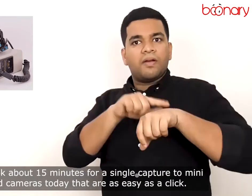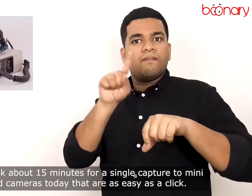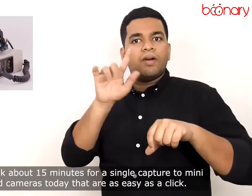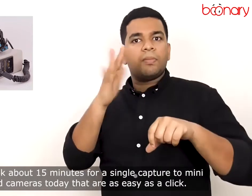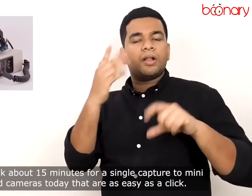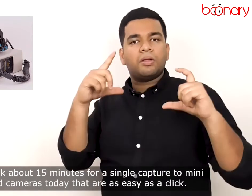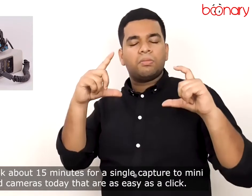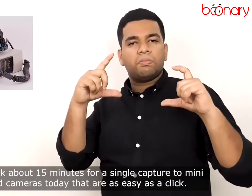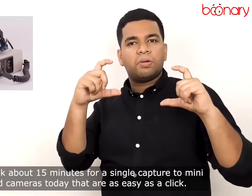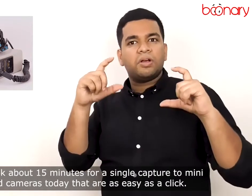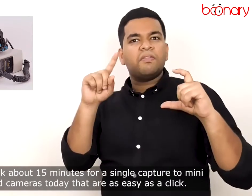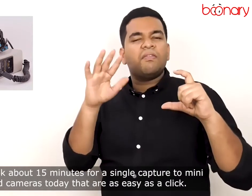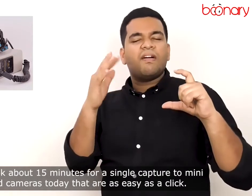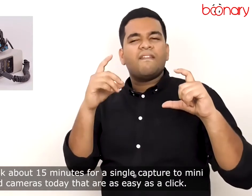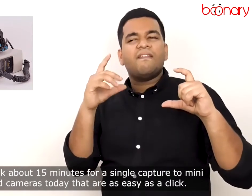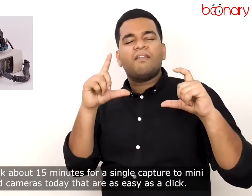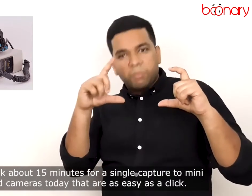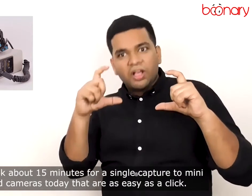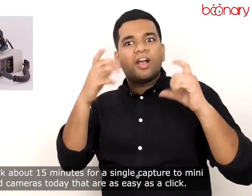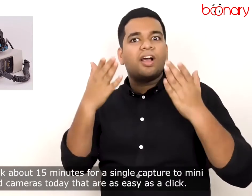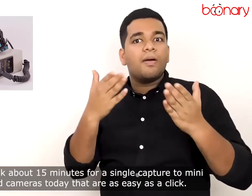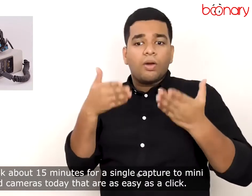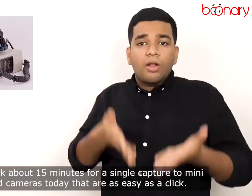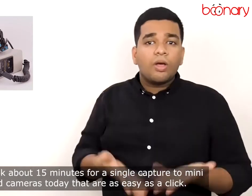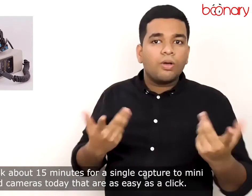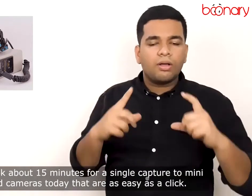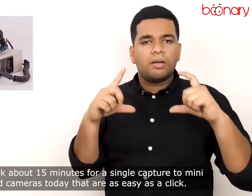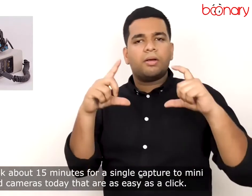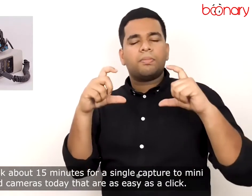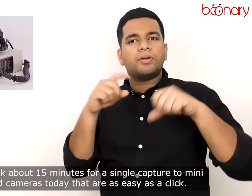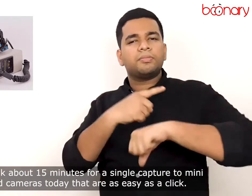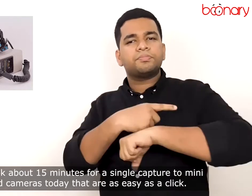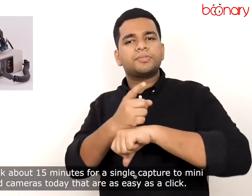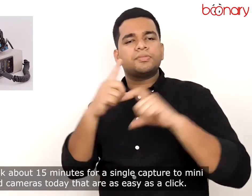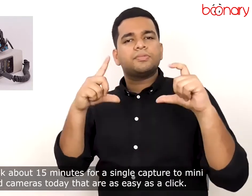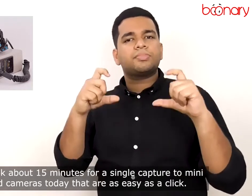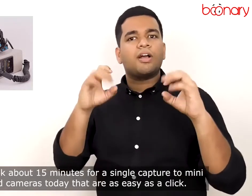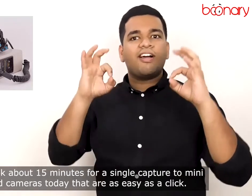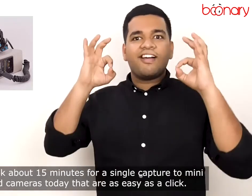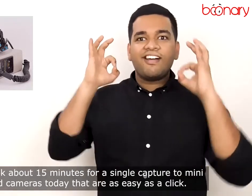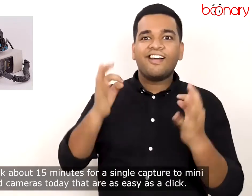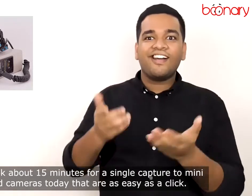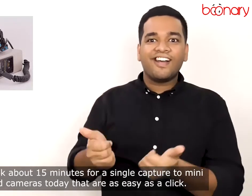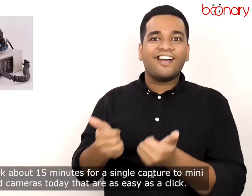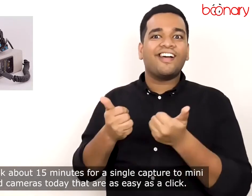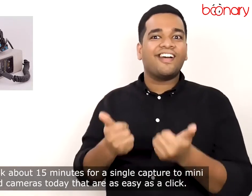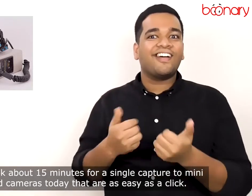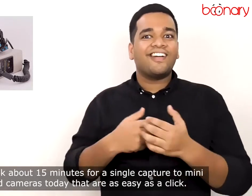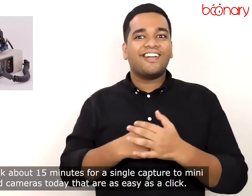a single capture, to mini high-end cameras today that are as easy as a click.